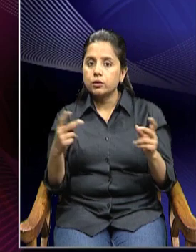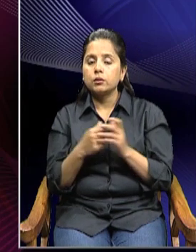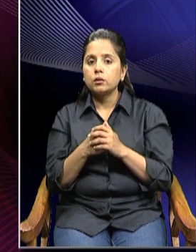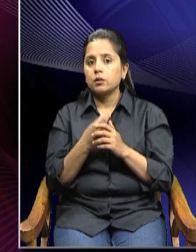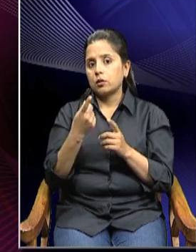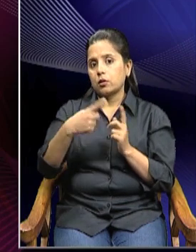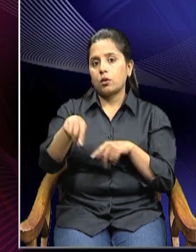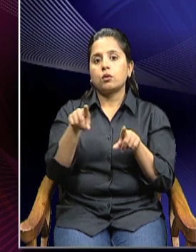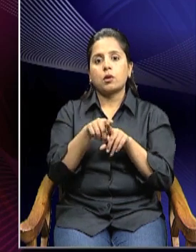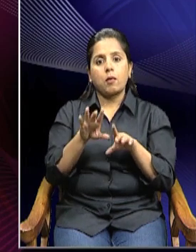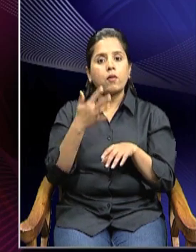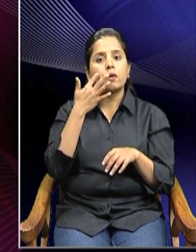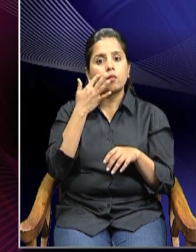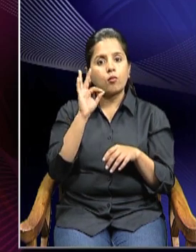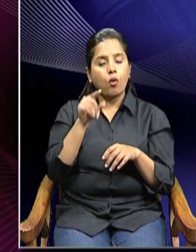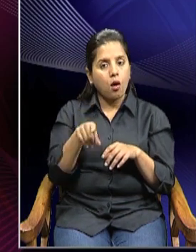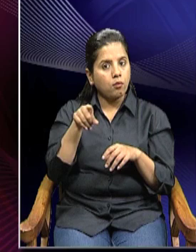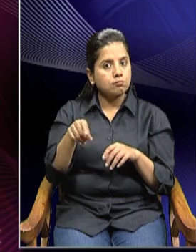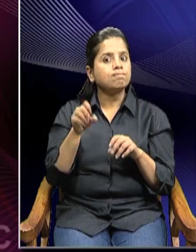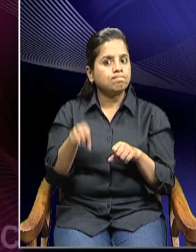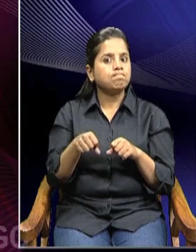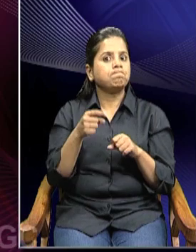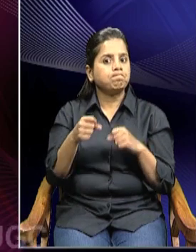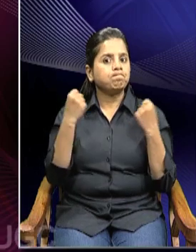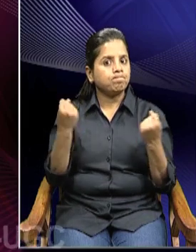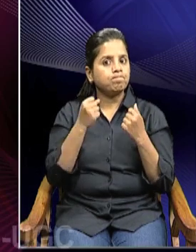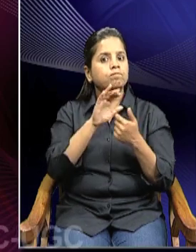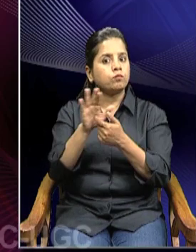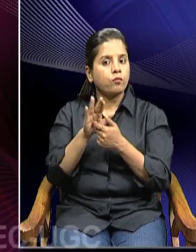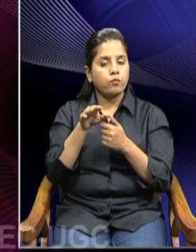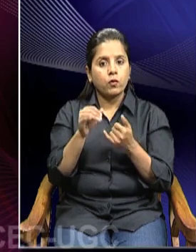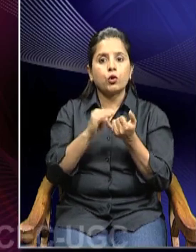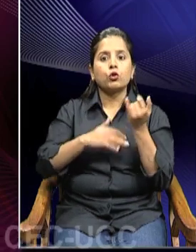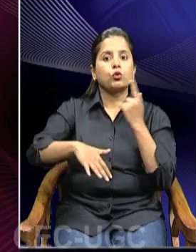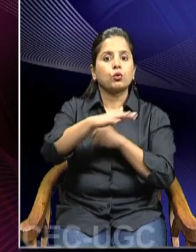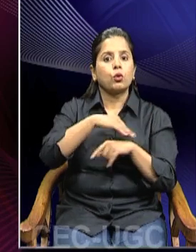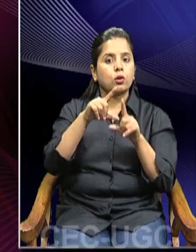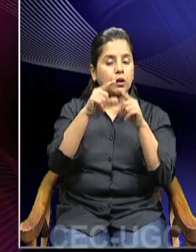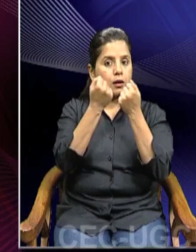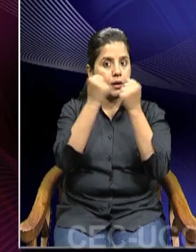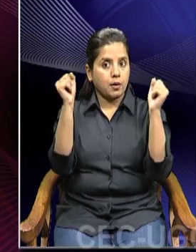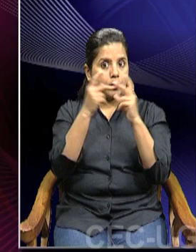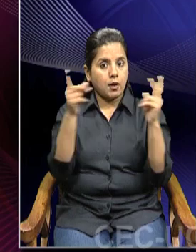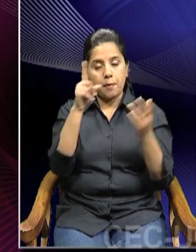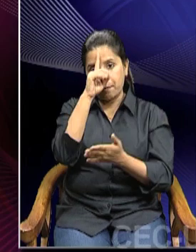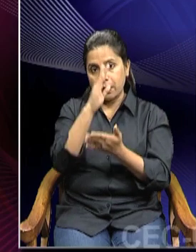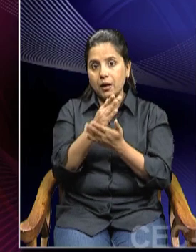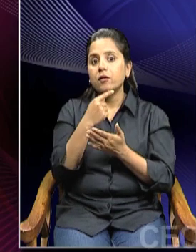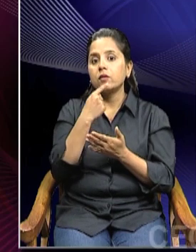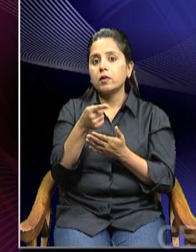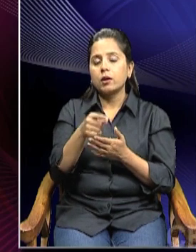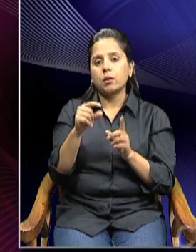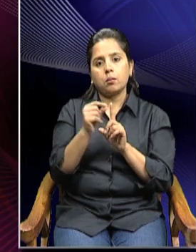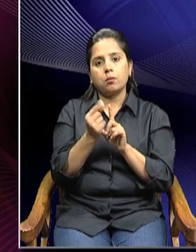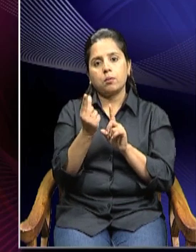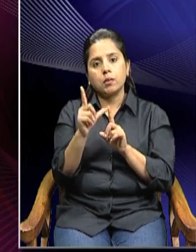are also important actors. Therefore, sociological liberalism basically believes in